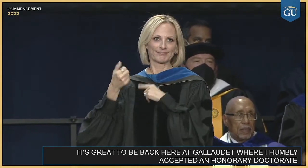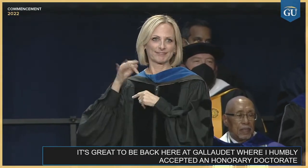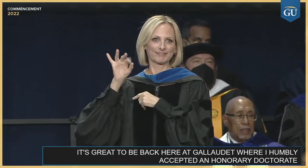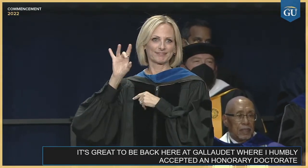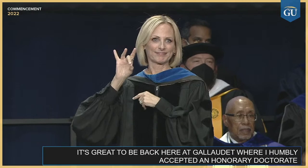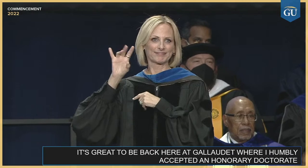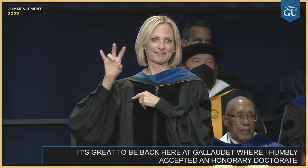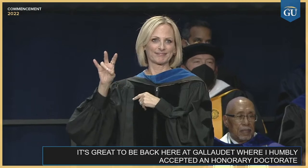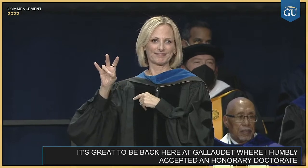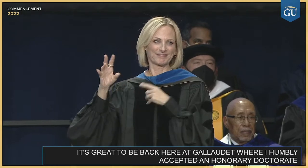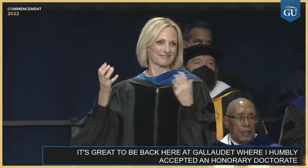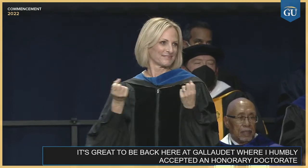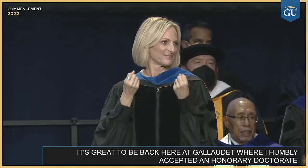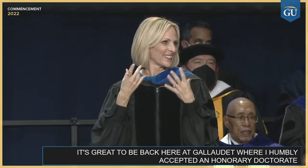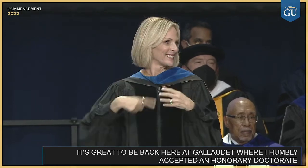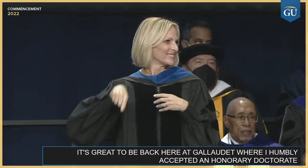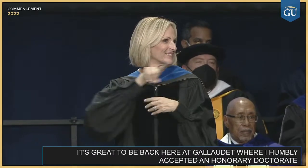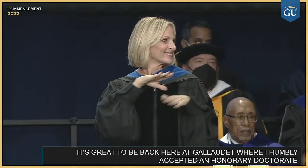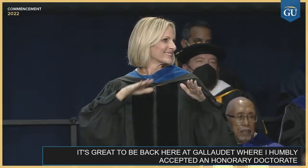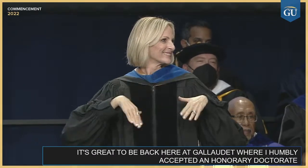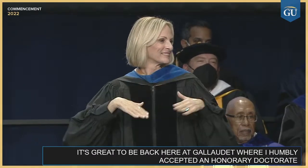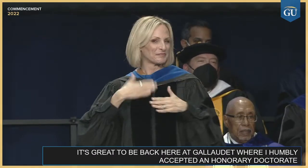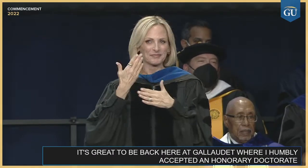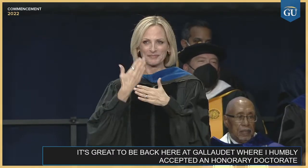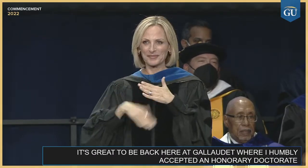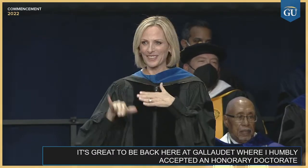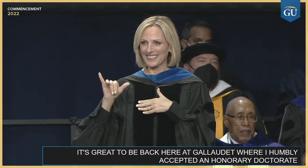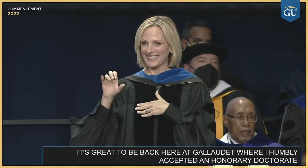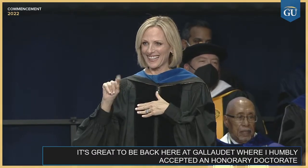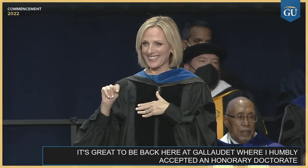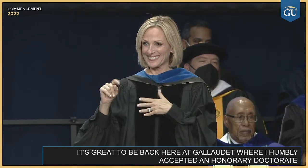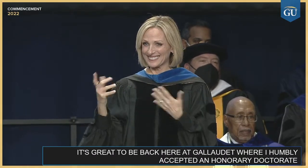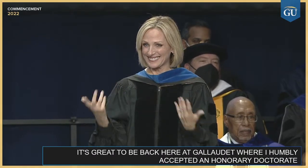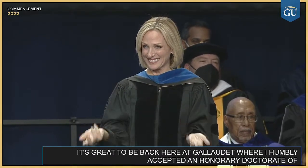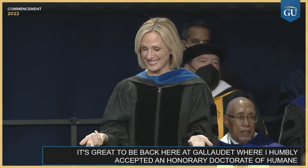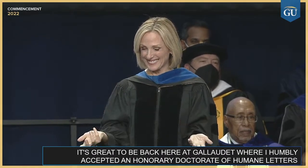in 1987, way back probably before any of you were born.